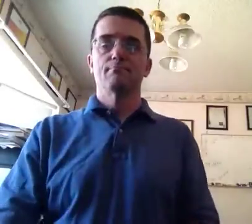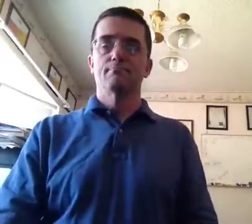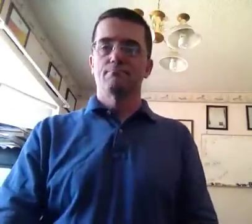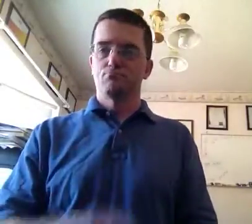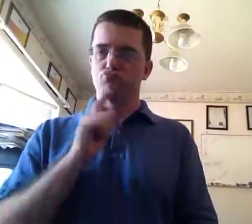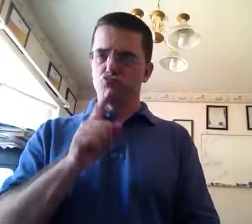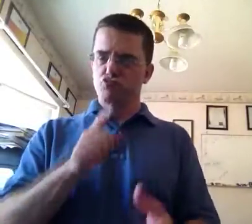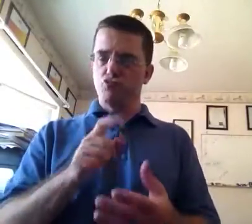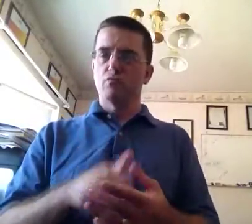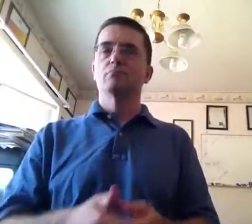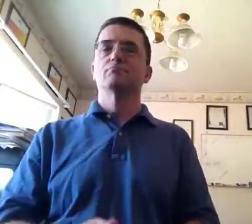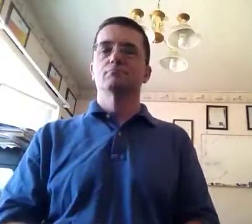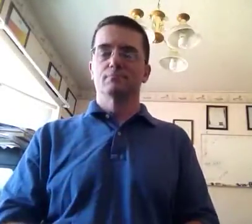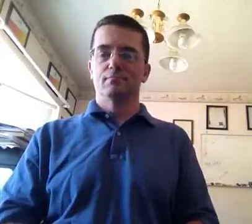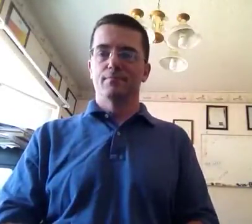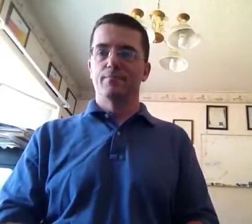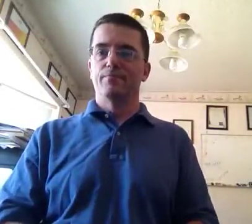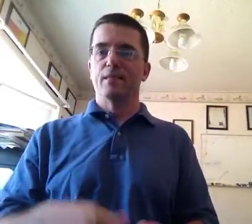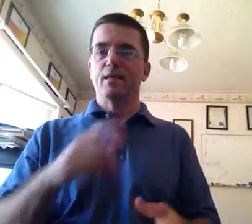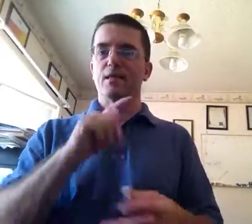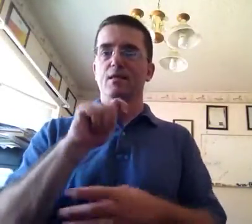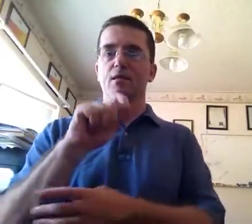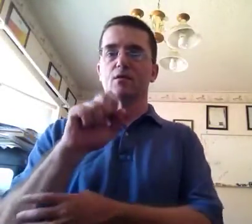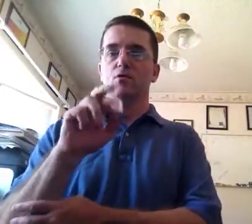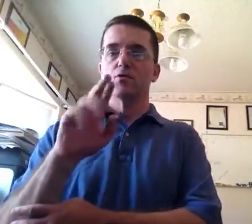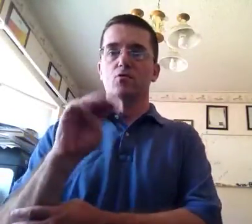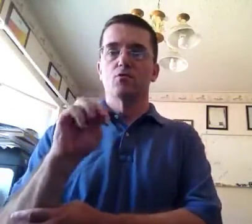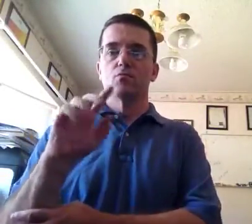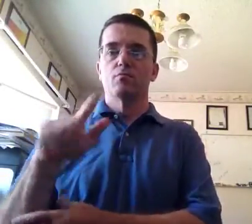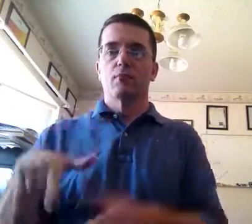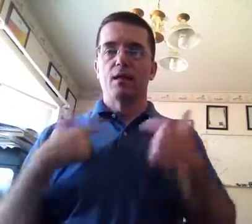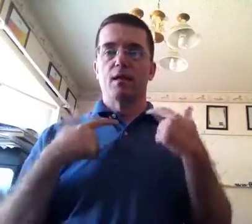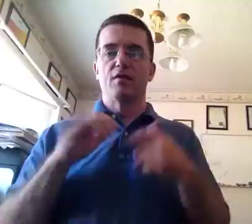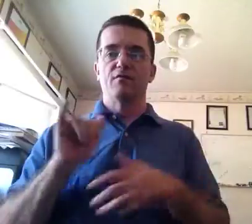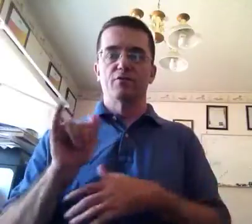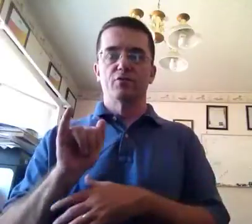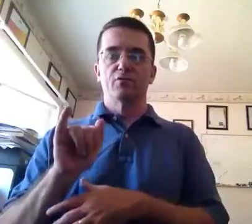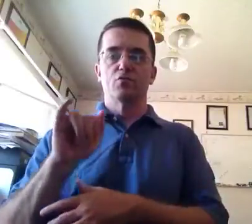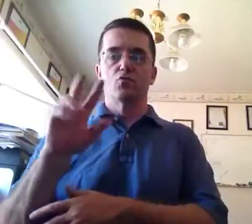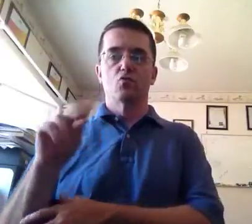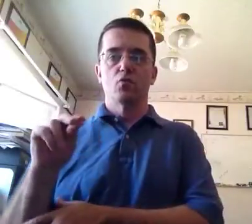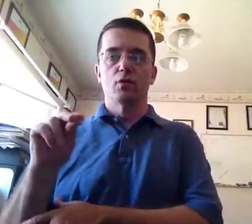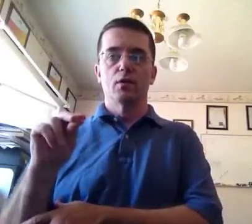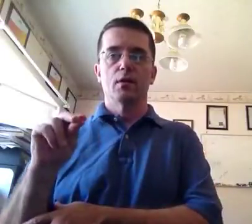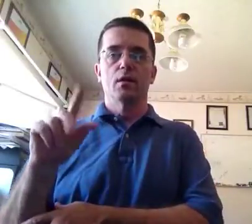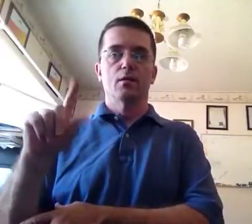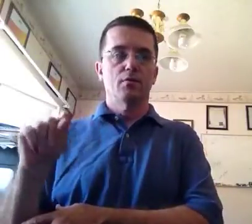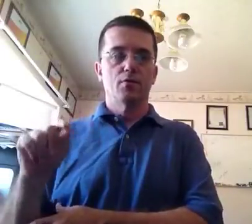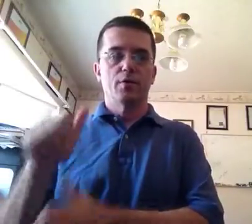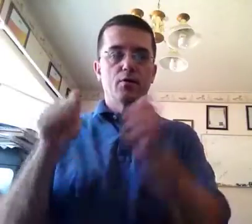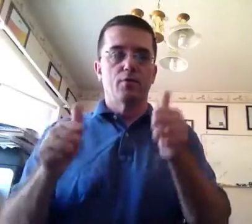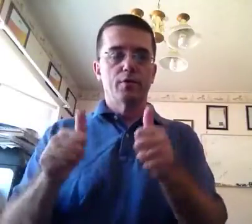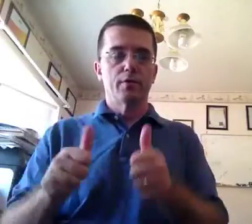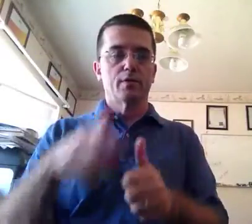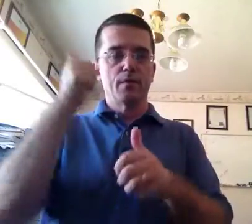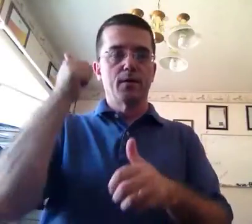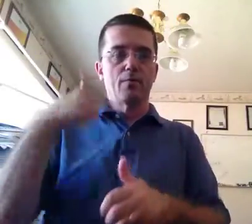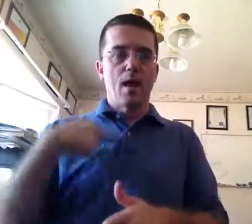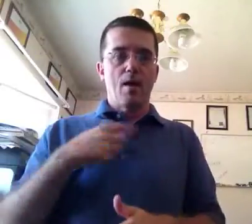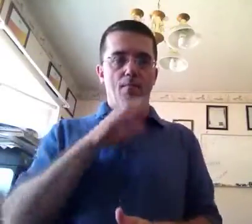Absolutely it is. Is term life insurance for 20 years or 30 years better for me and my family? I'm 31. My husband's 46.